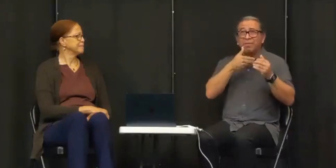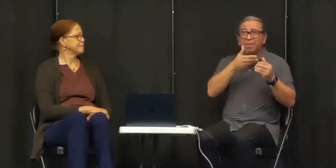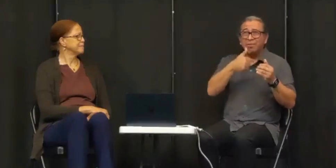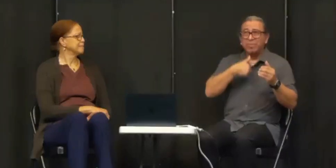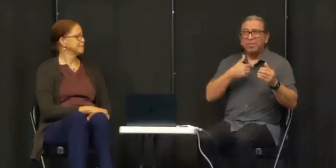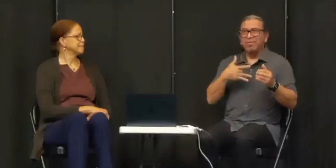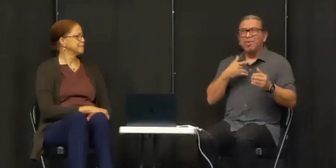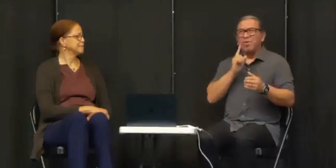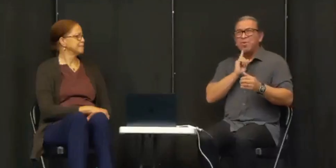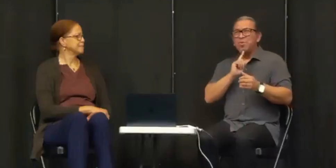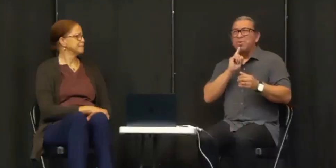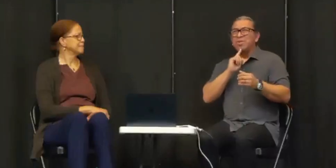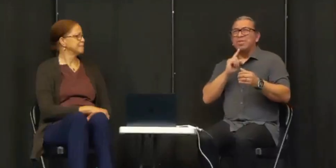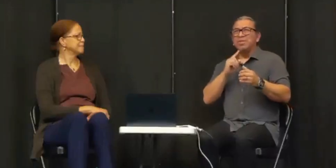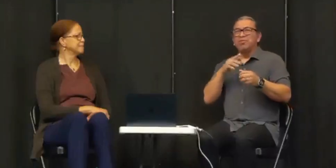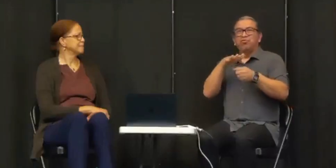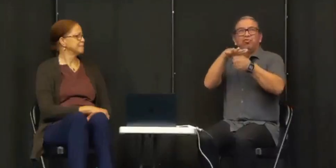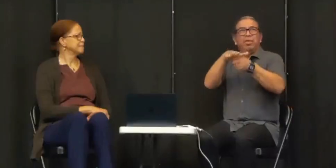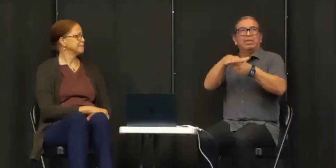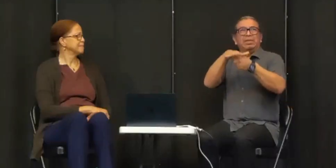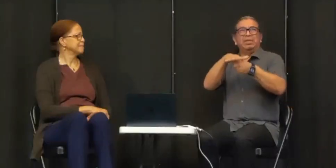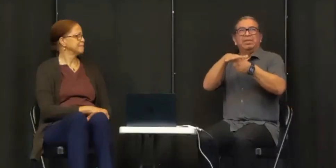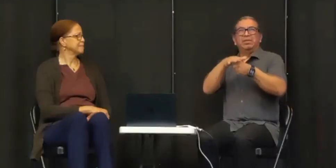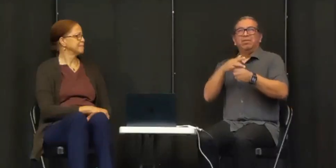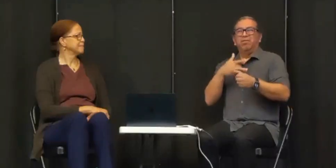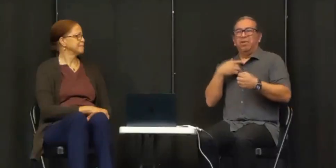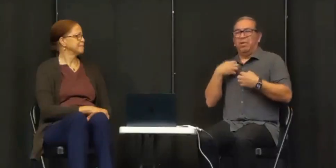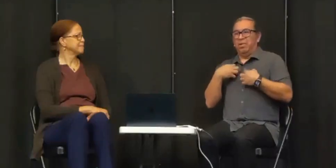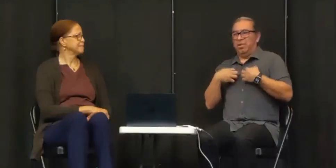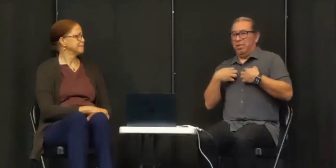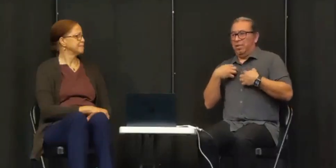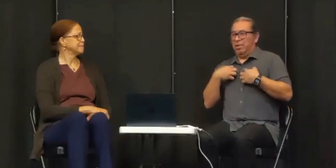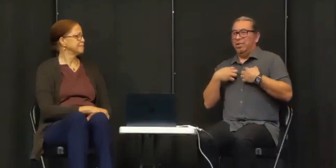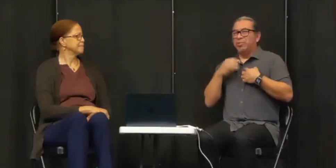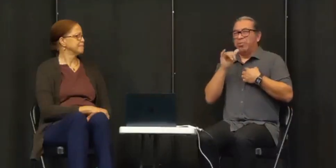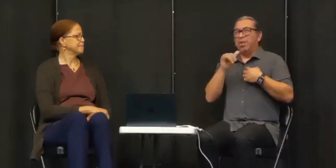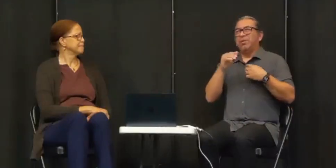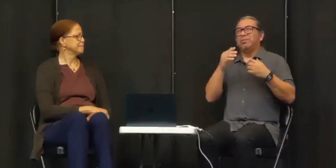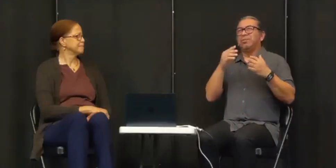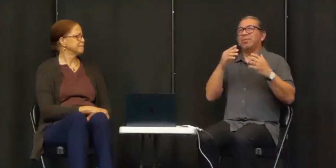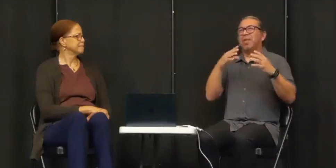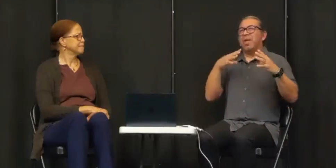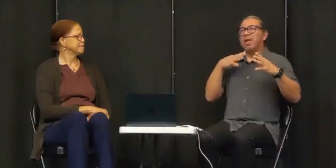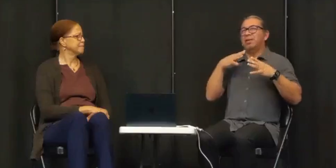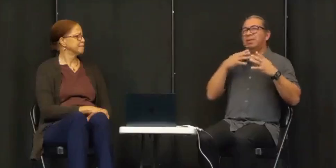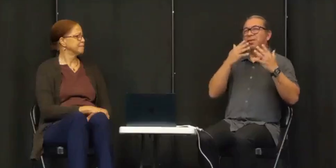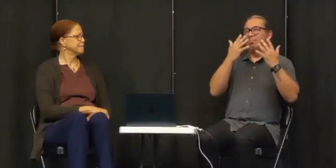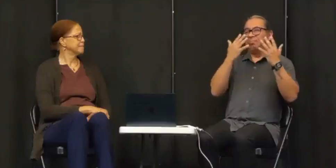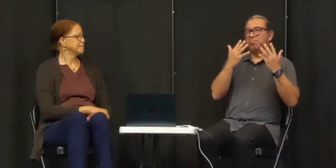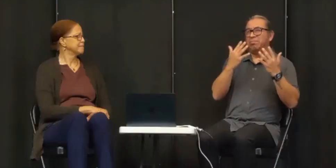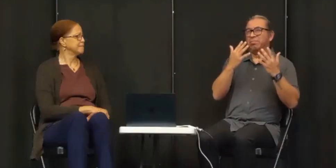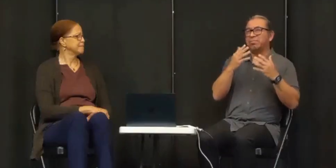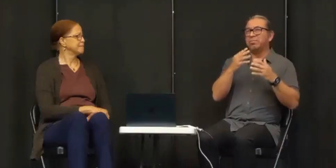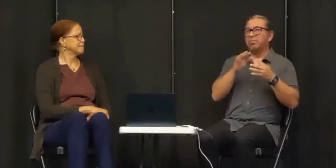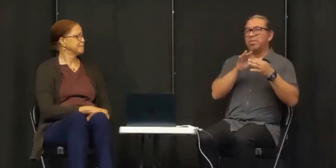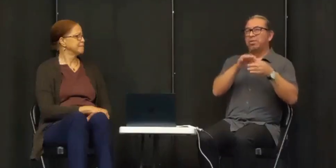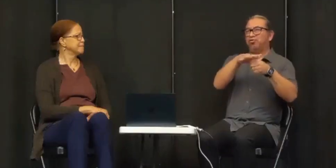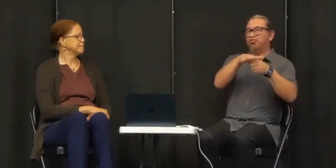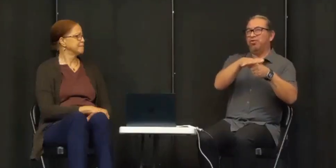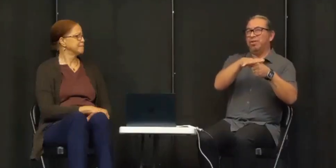on. Family didn't invite me, friends didn't invite me. That stress, that loneliness that goes in there.